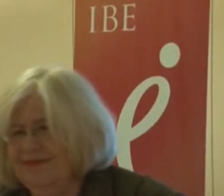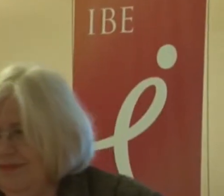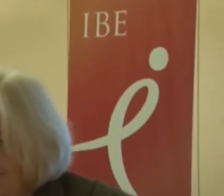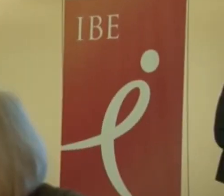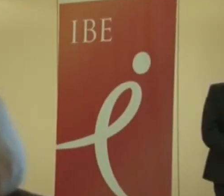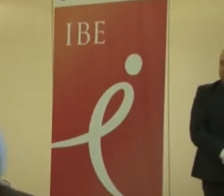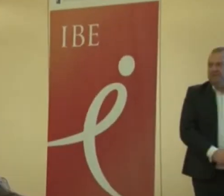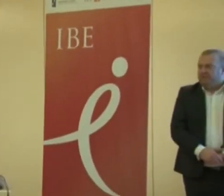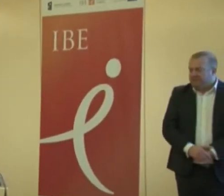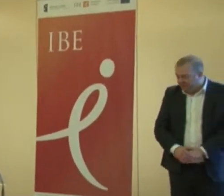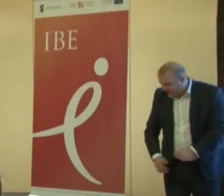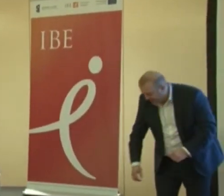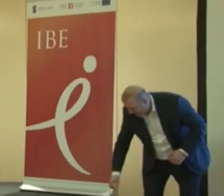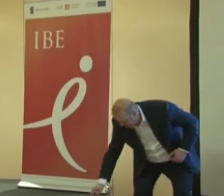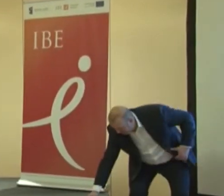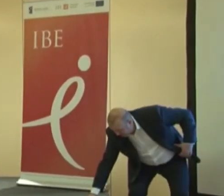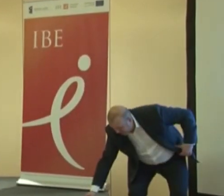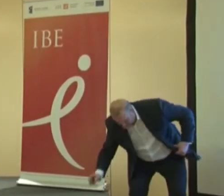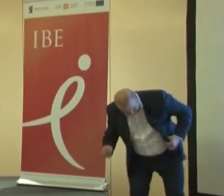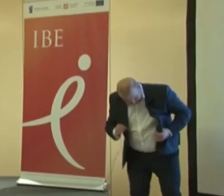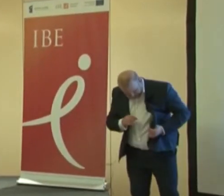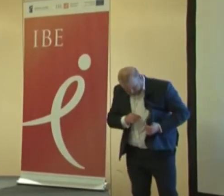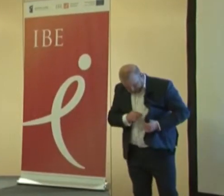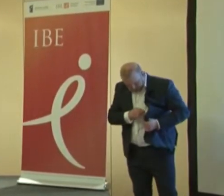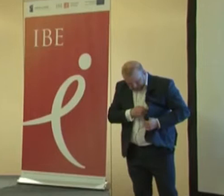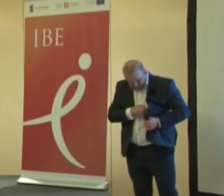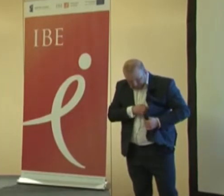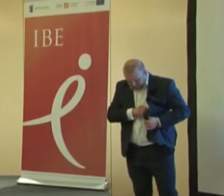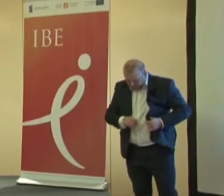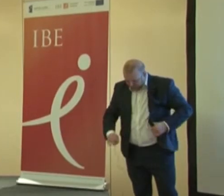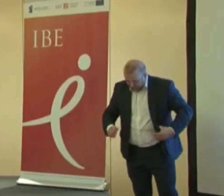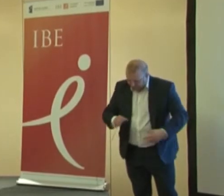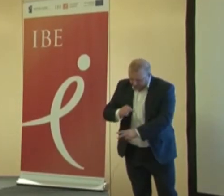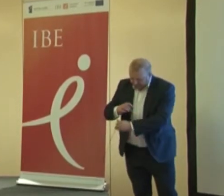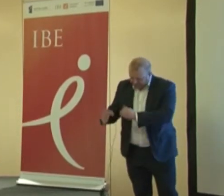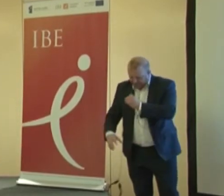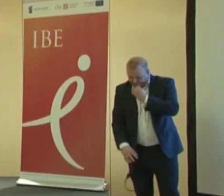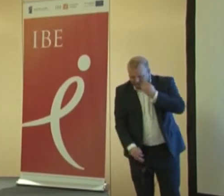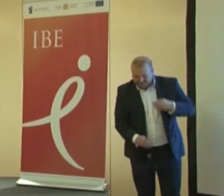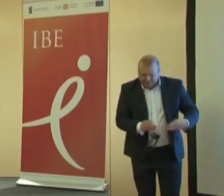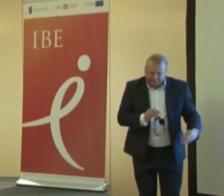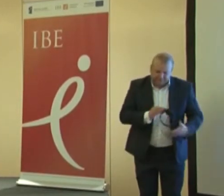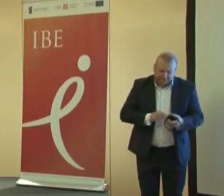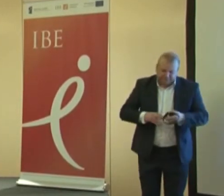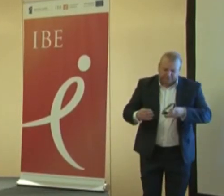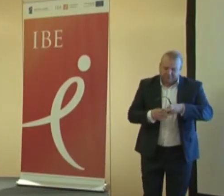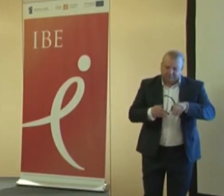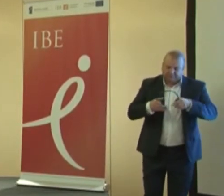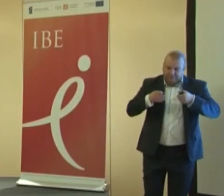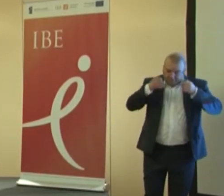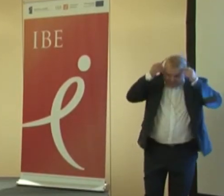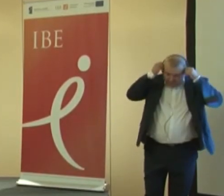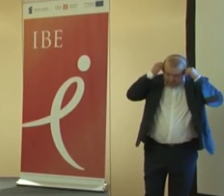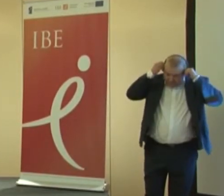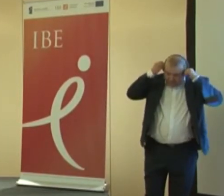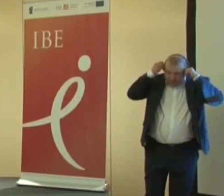Now I would like to introduce and invite here Dr. Cor J.W, Director of the European Agency for Development in Special Needs Education.